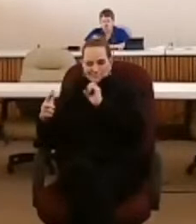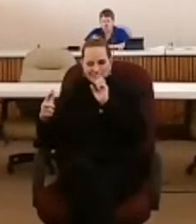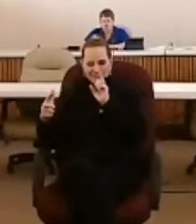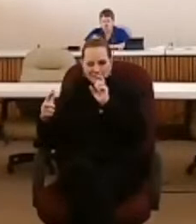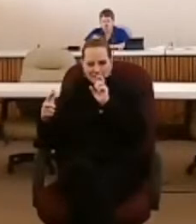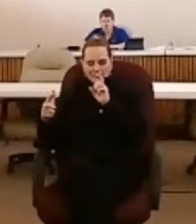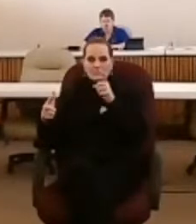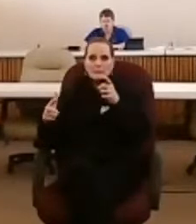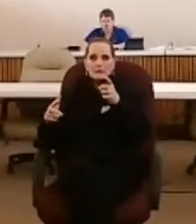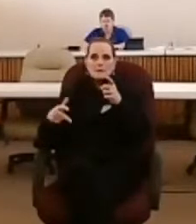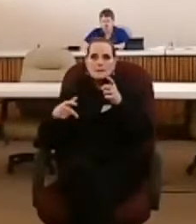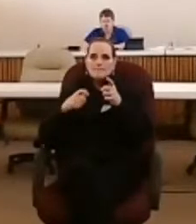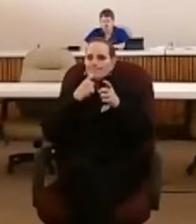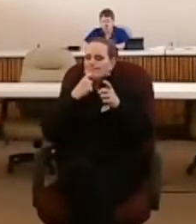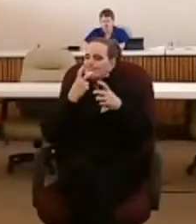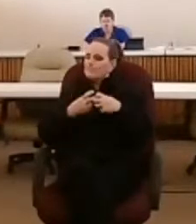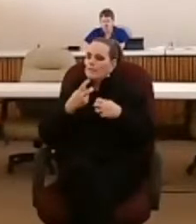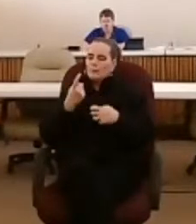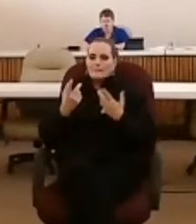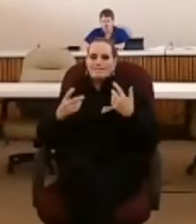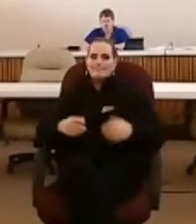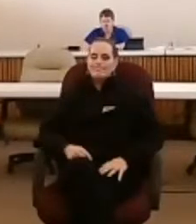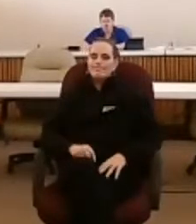That's a tough one.